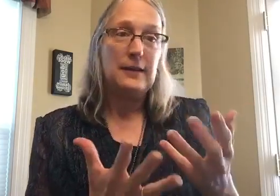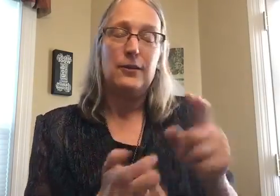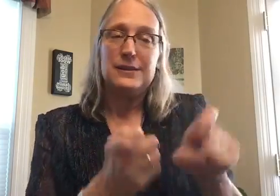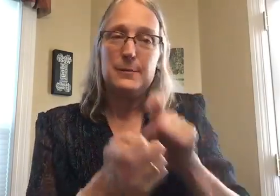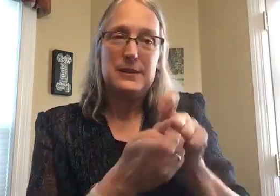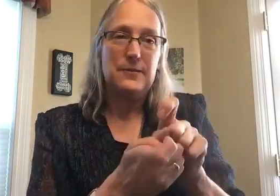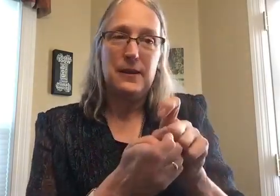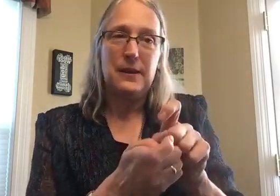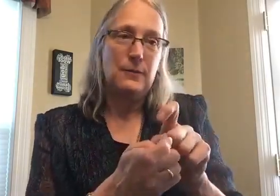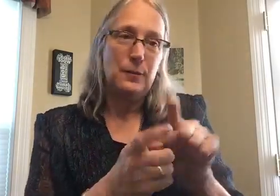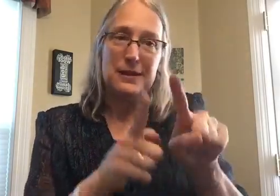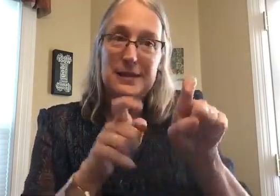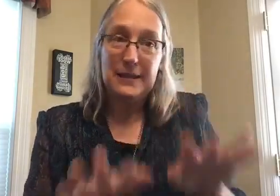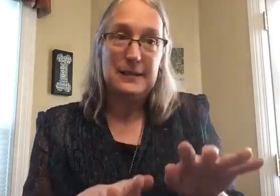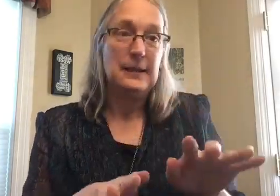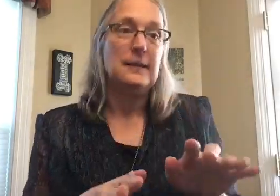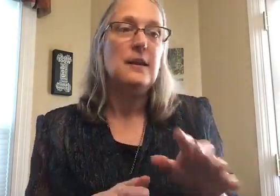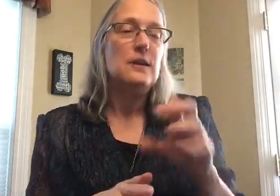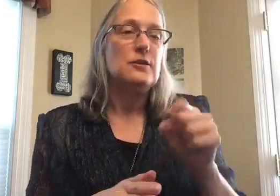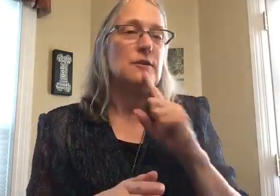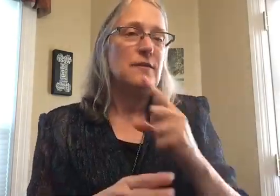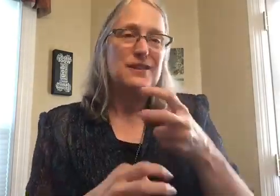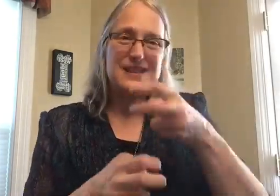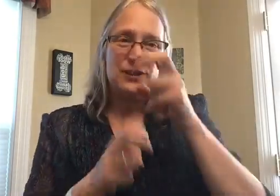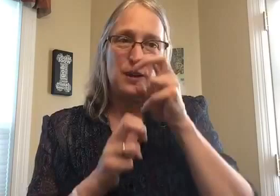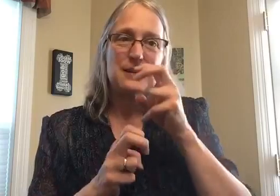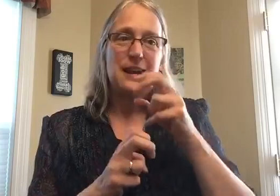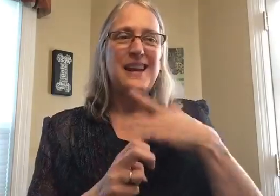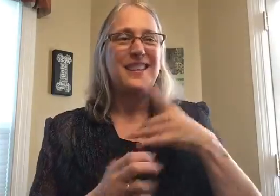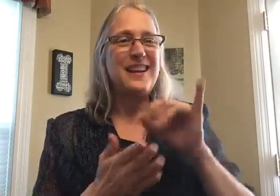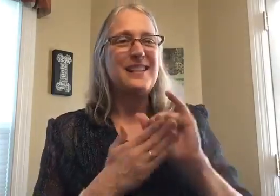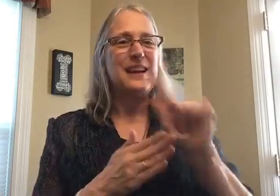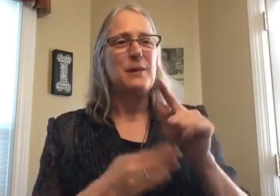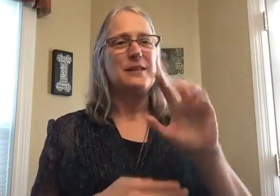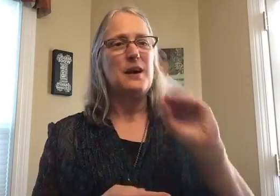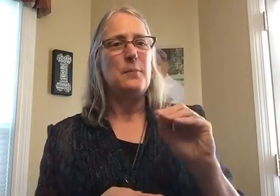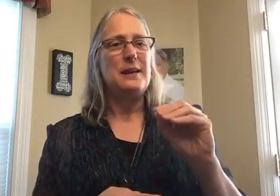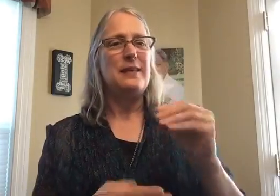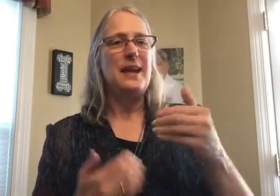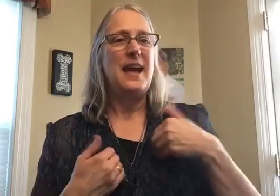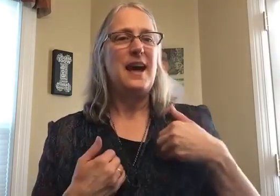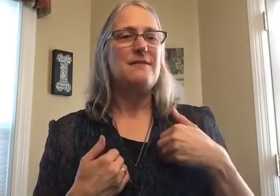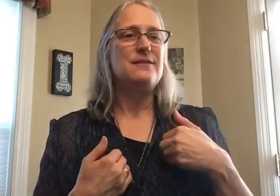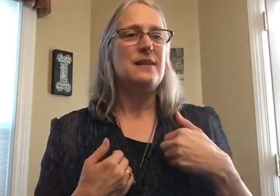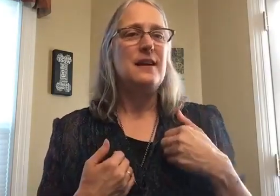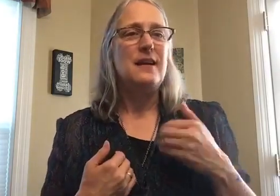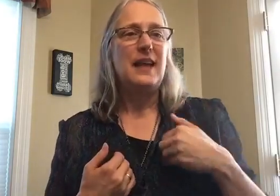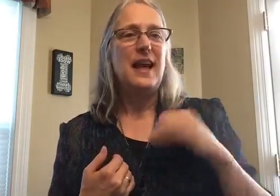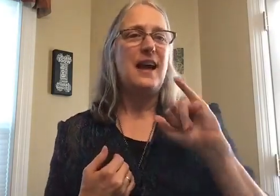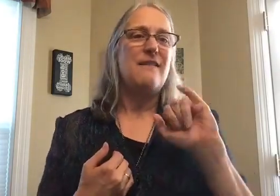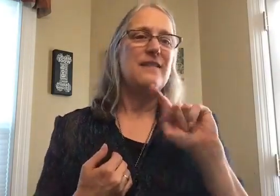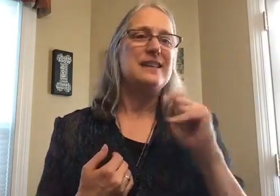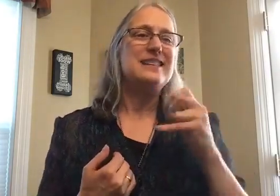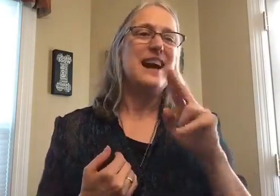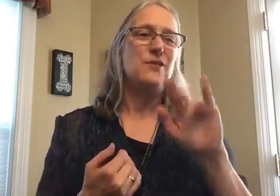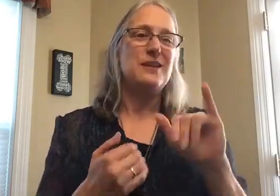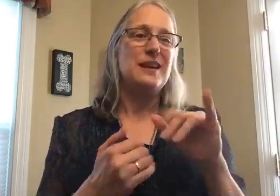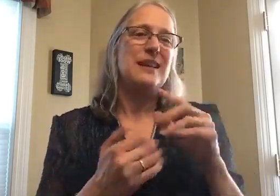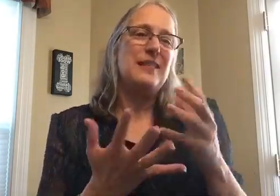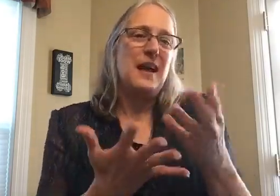the specific with the testing. So they're very strict, and I like that about the company. They have integrity. They